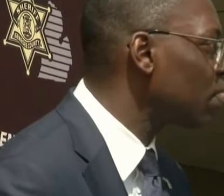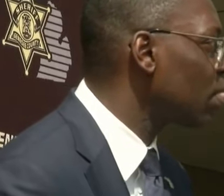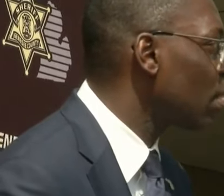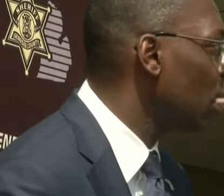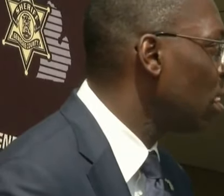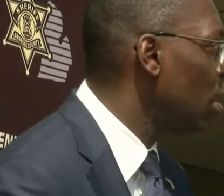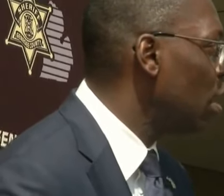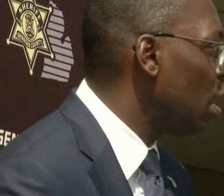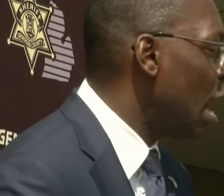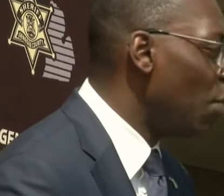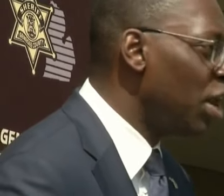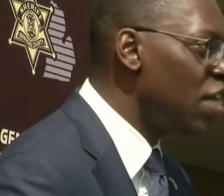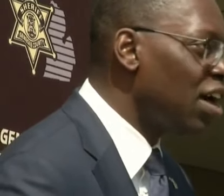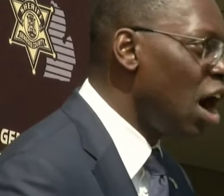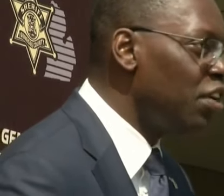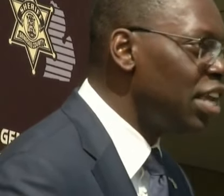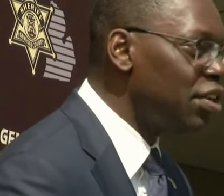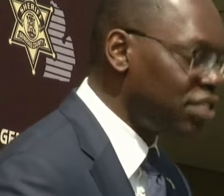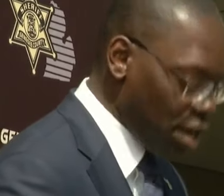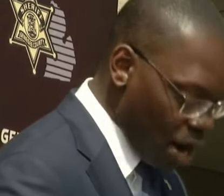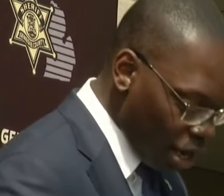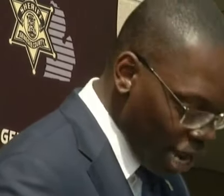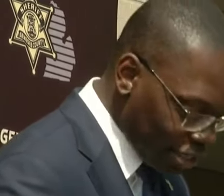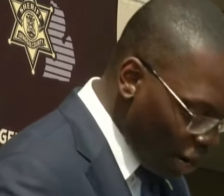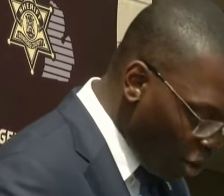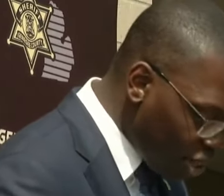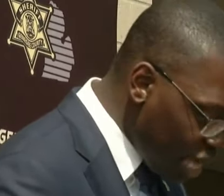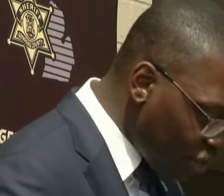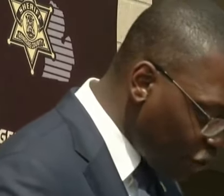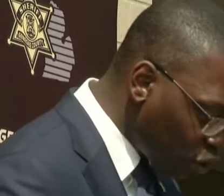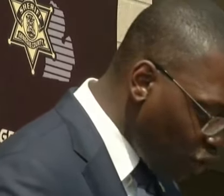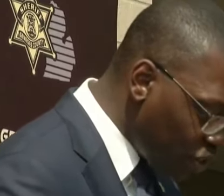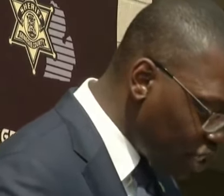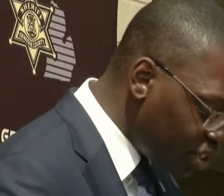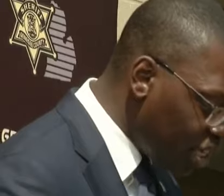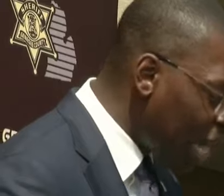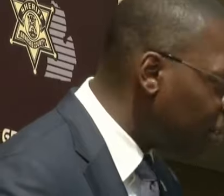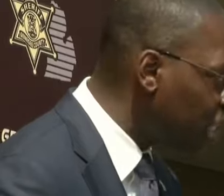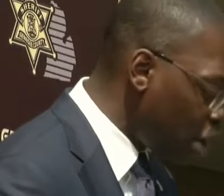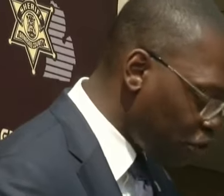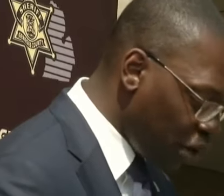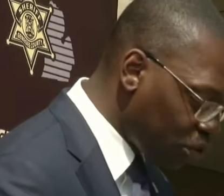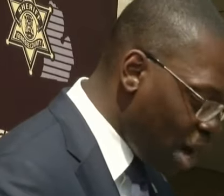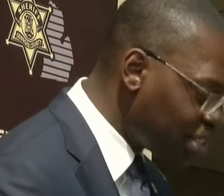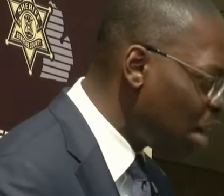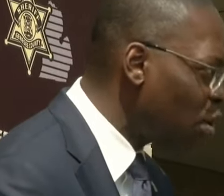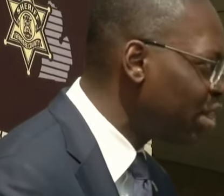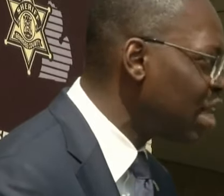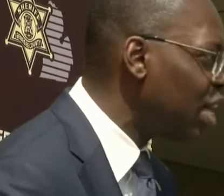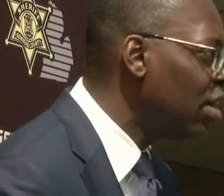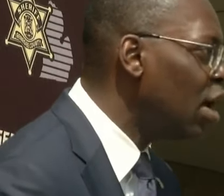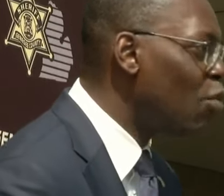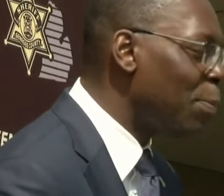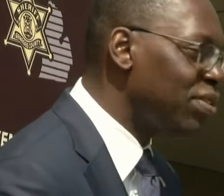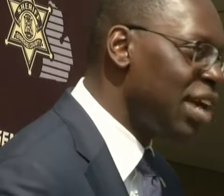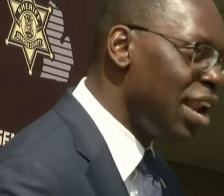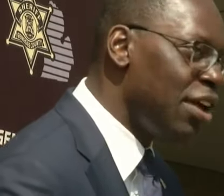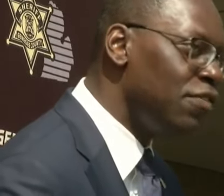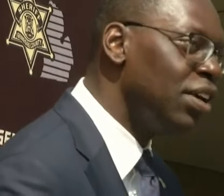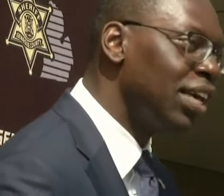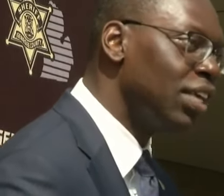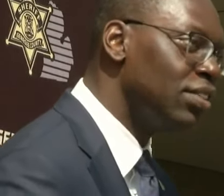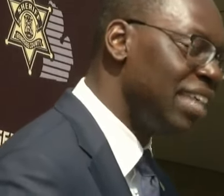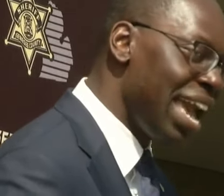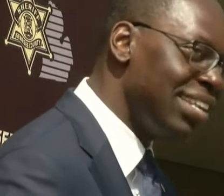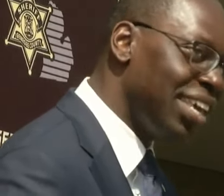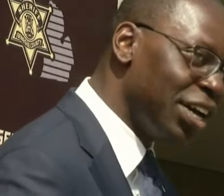Benson. I want to thank all the leaders here elected. I want to thank, first of all, the Genesee County Sheriff, Sheriff Swanson. I want to thank